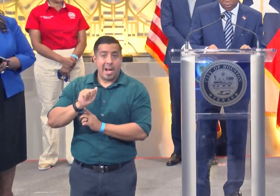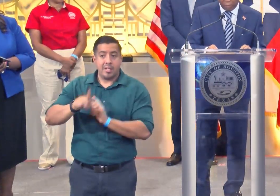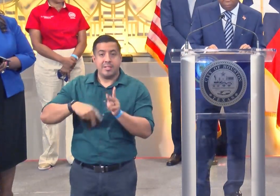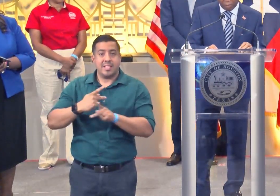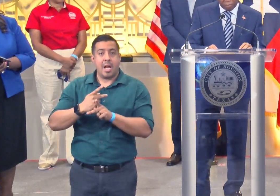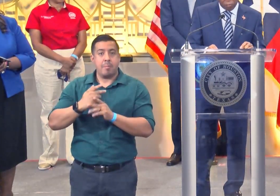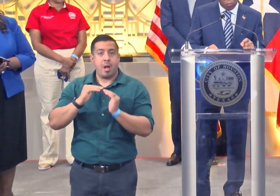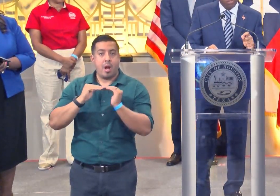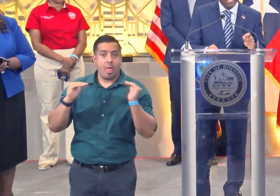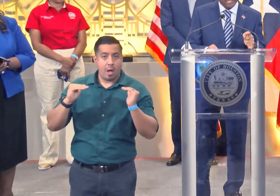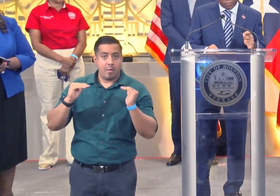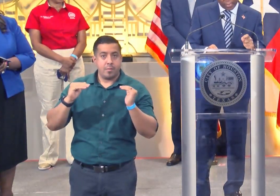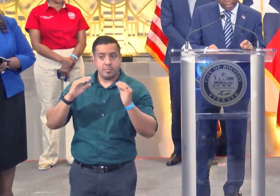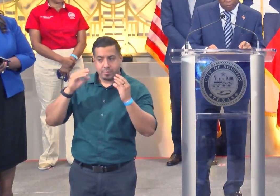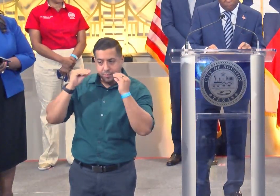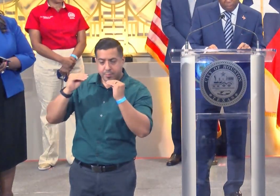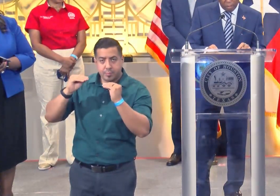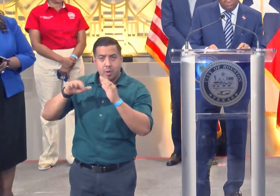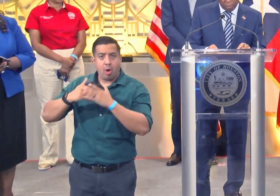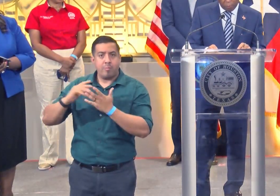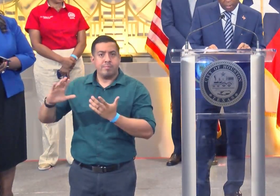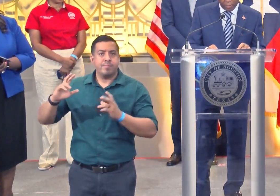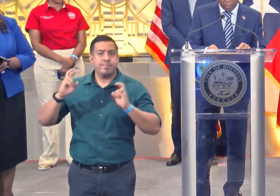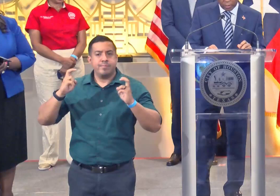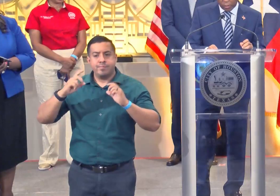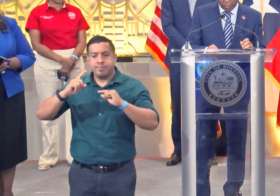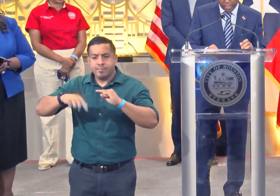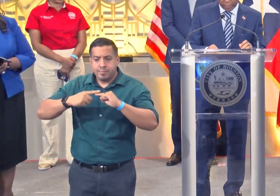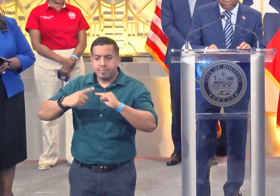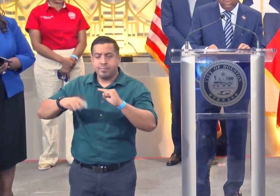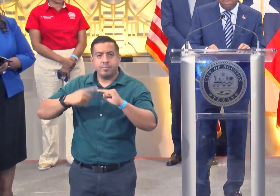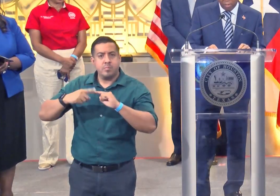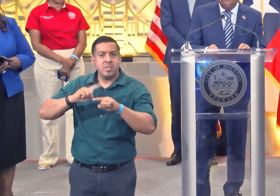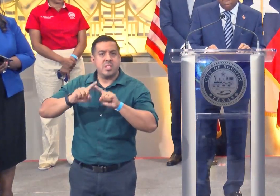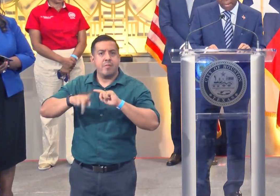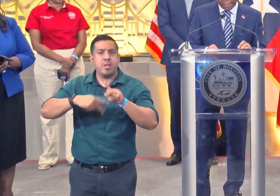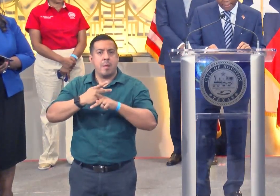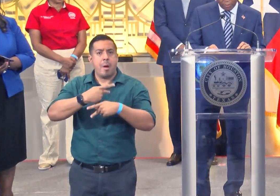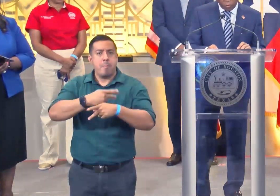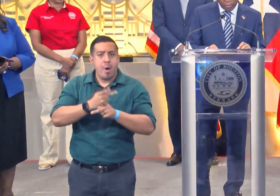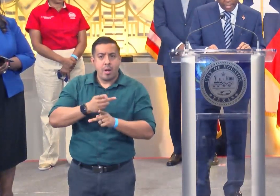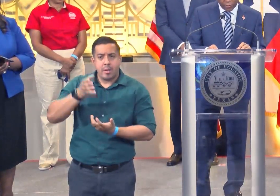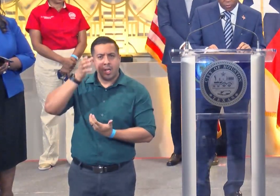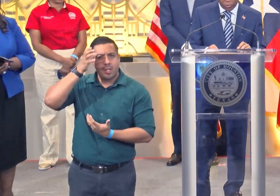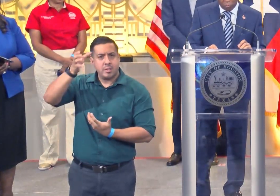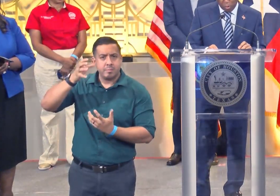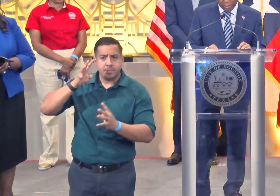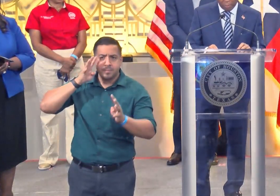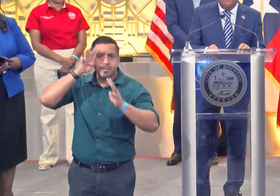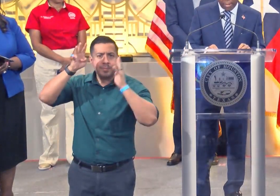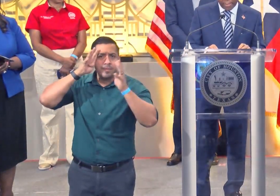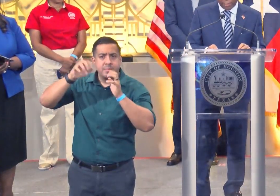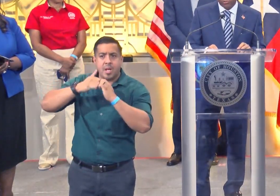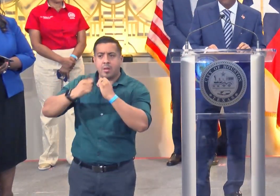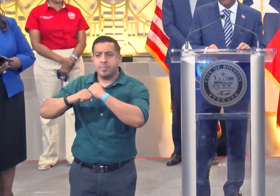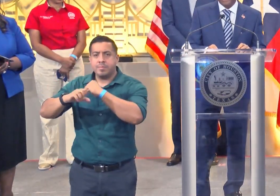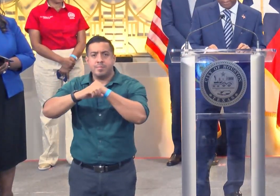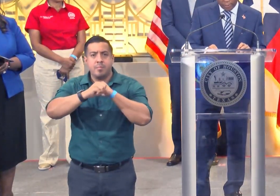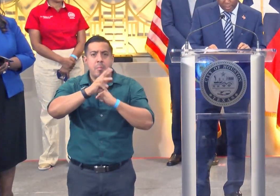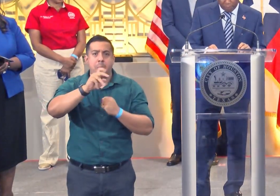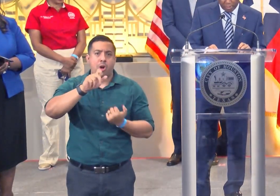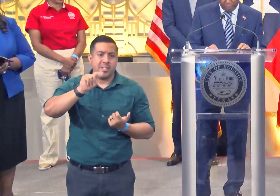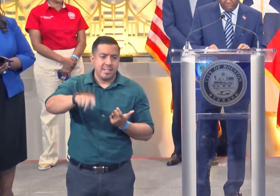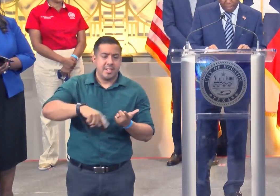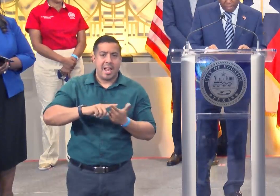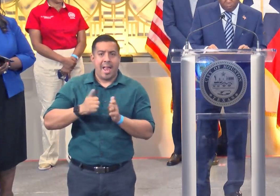that represent the full life cycle of a product or concept, from idea creation to market branding to running